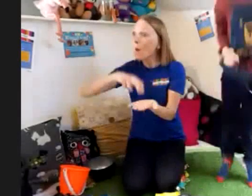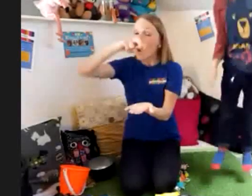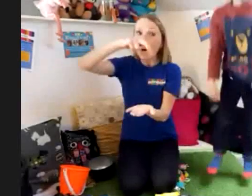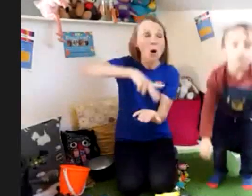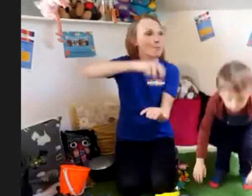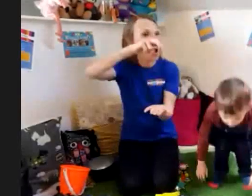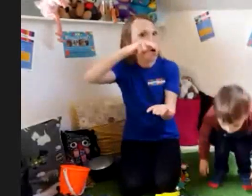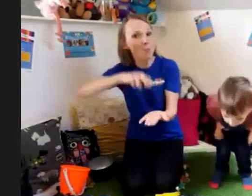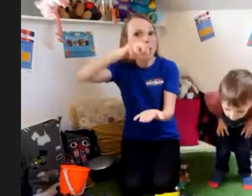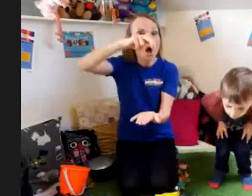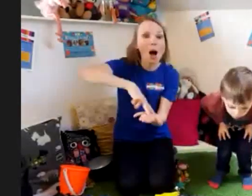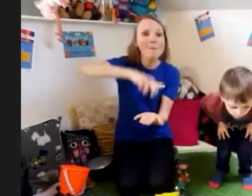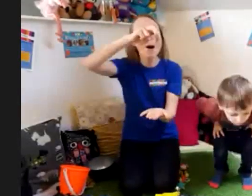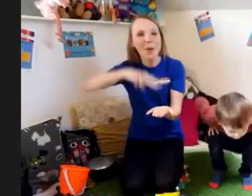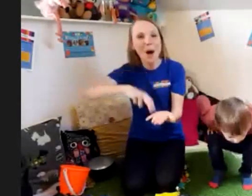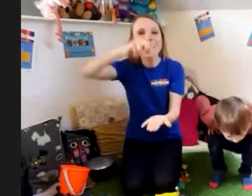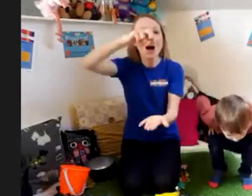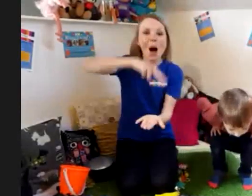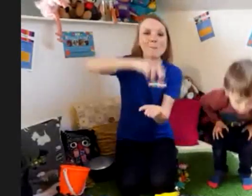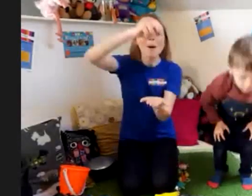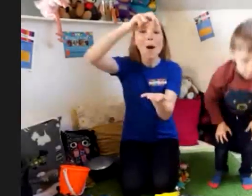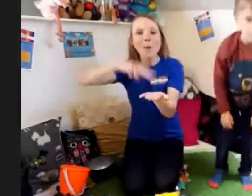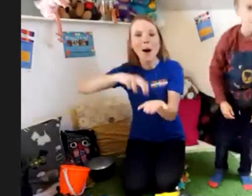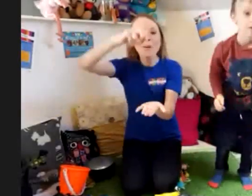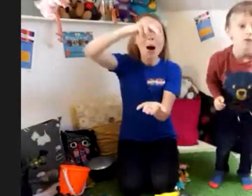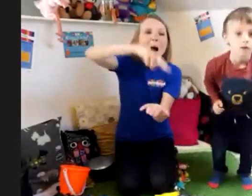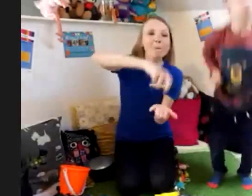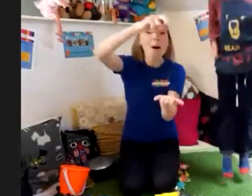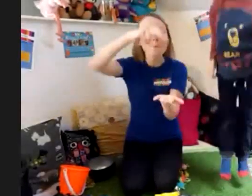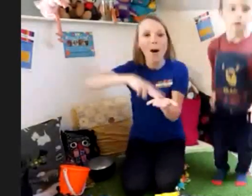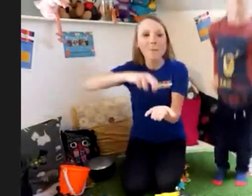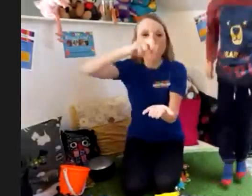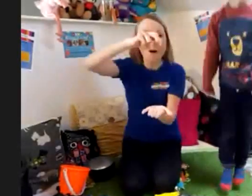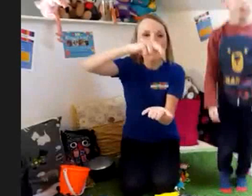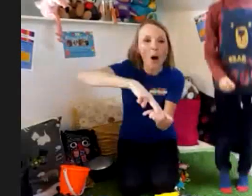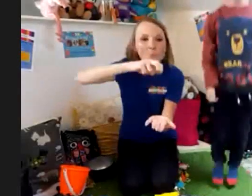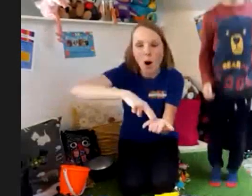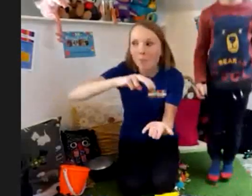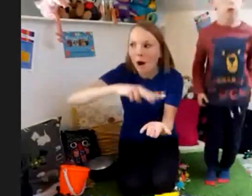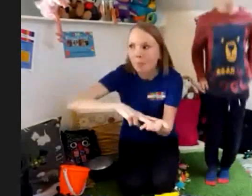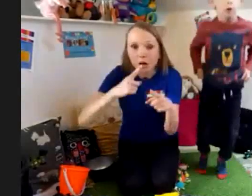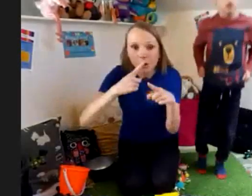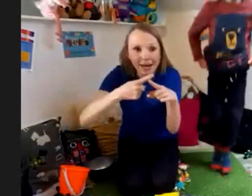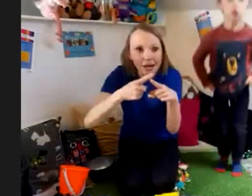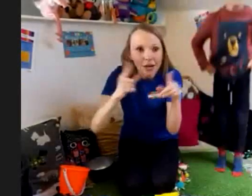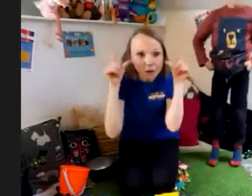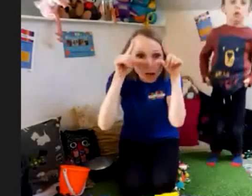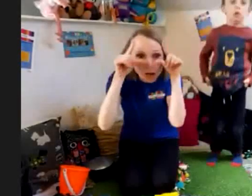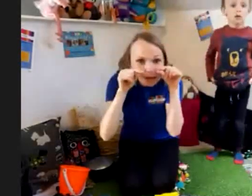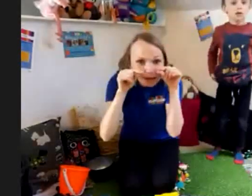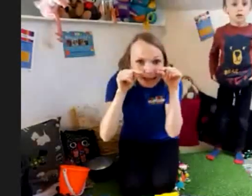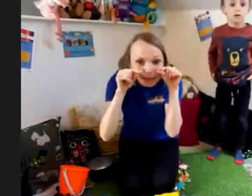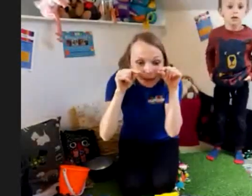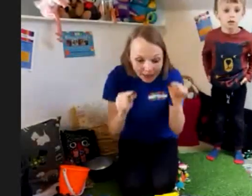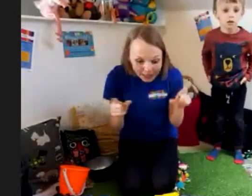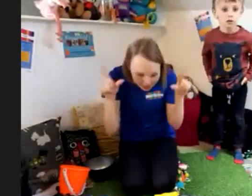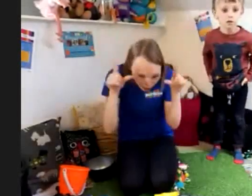hop, hop, hop, hop, hop, hop, hop, hop, hop, hop, hop, hop, hop, hop, hop, hop, hop, hop, hop, hop. Quick, who can go back to sleep? Let's go back to